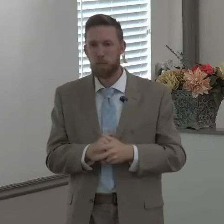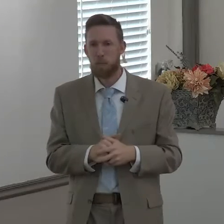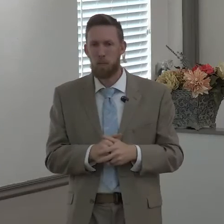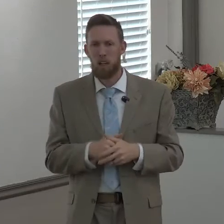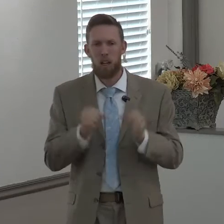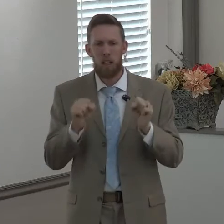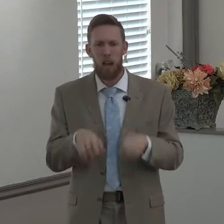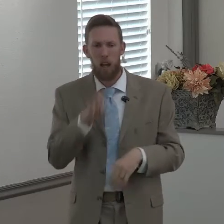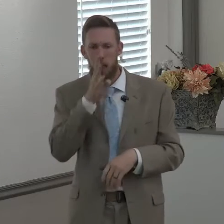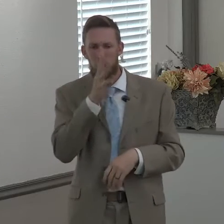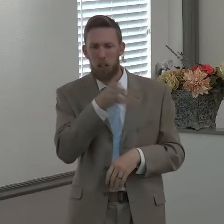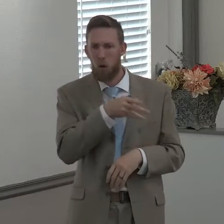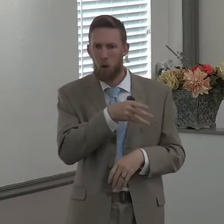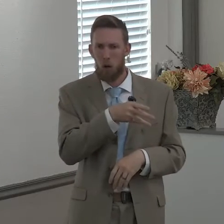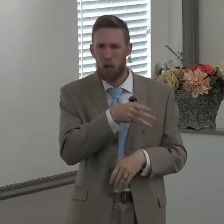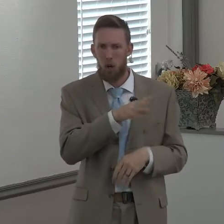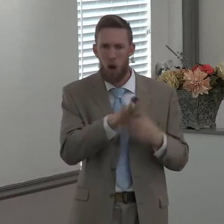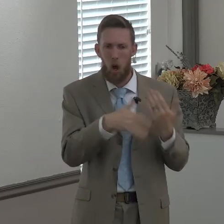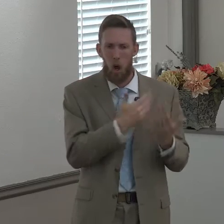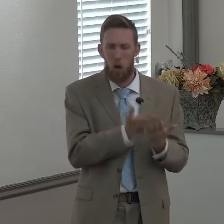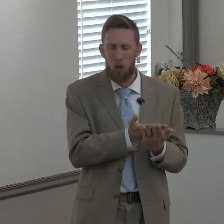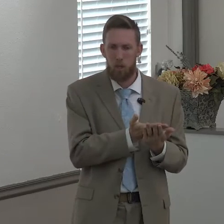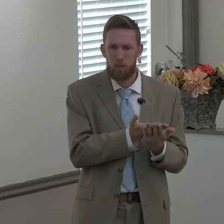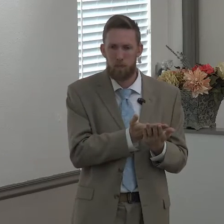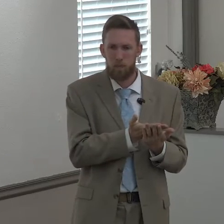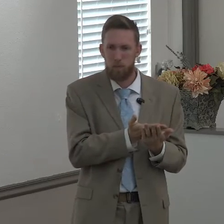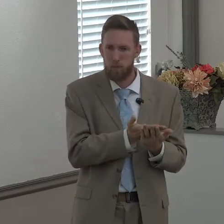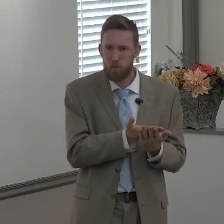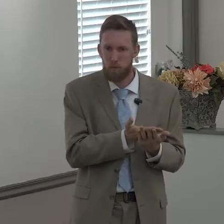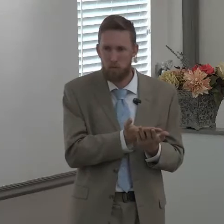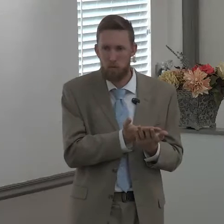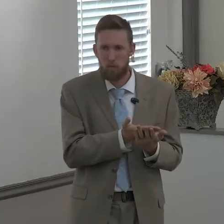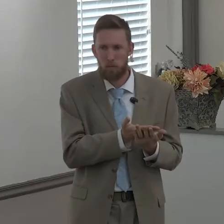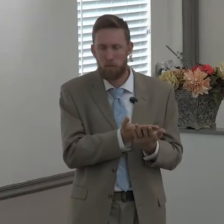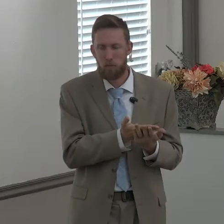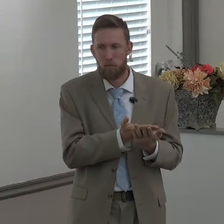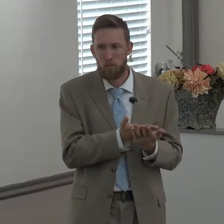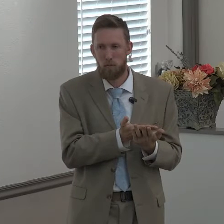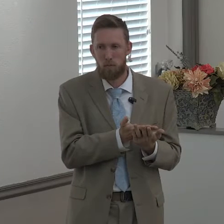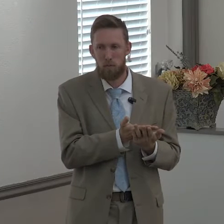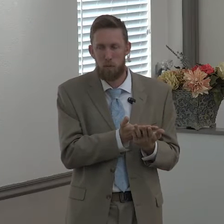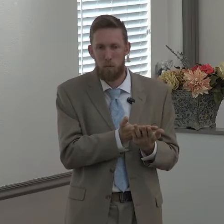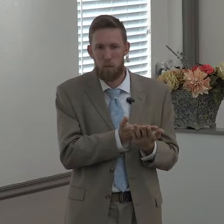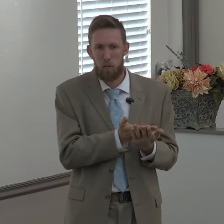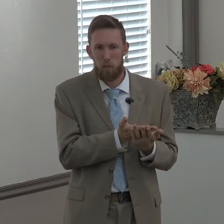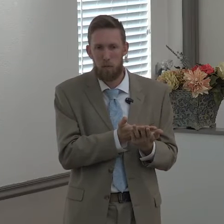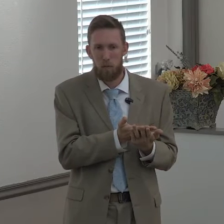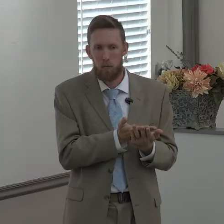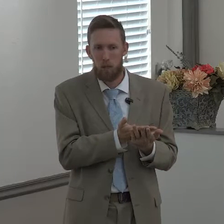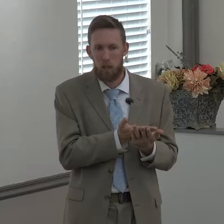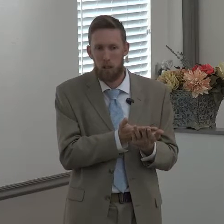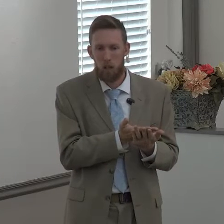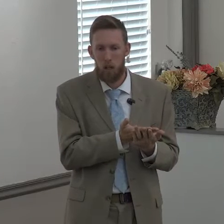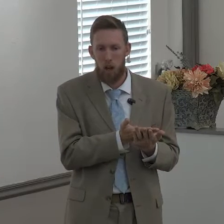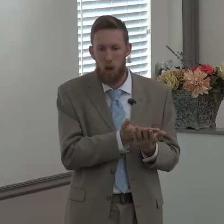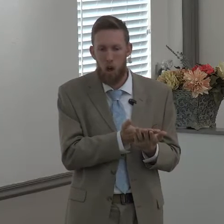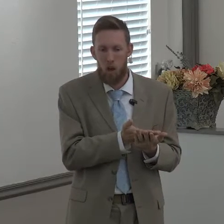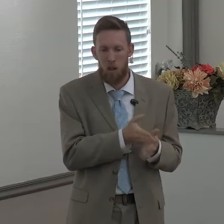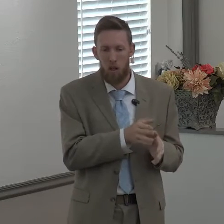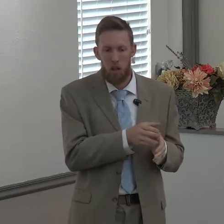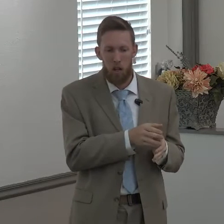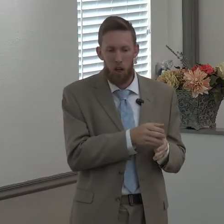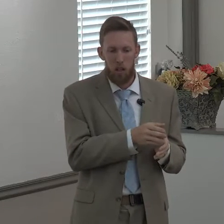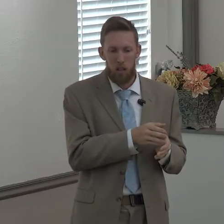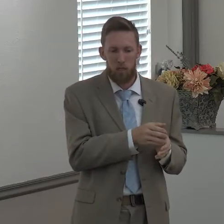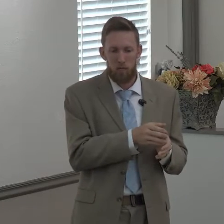Sacrificial love rises above the petty things and is